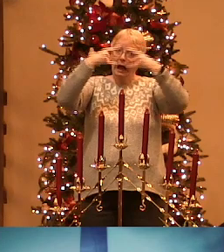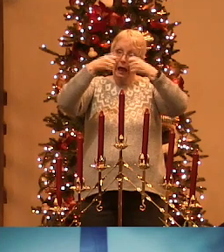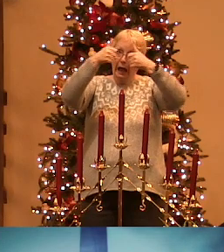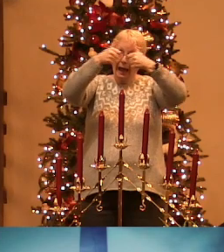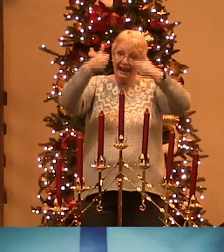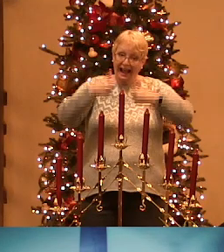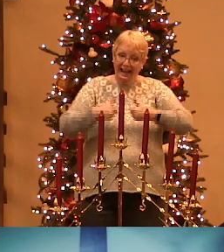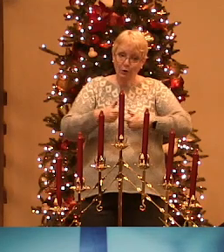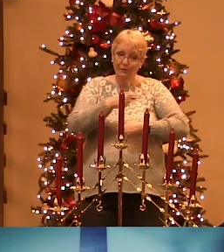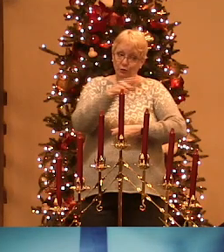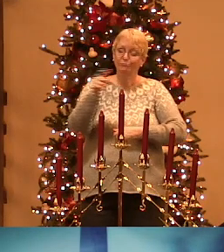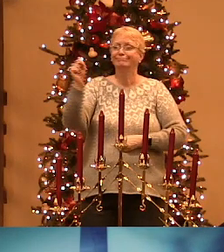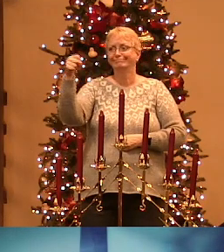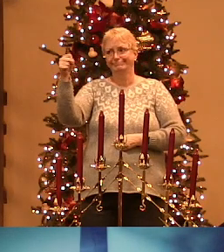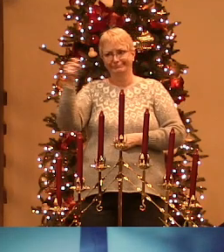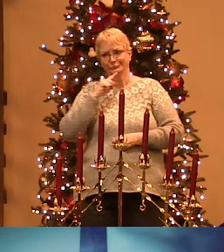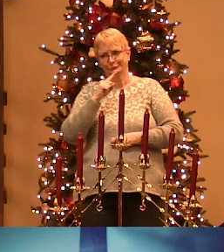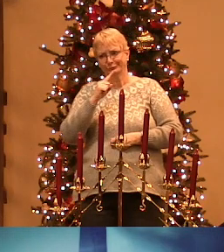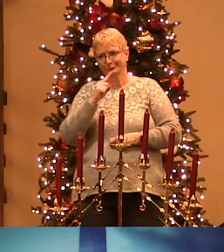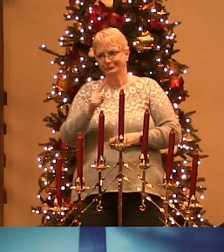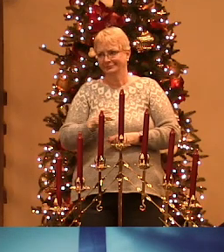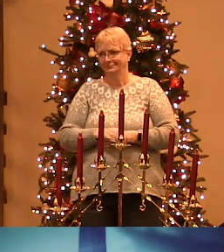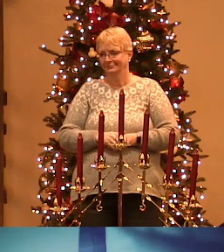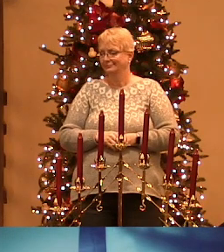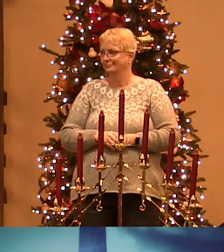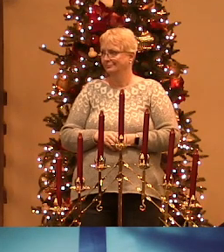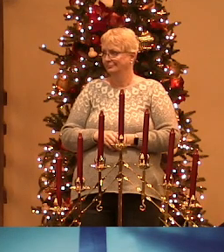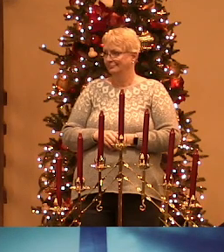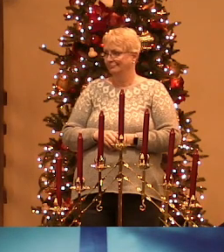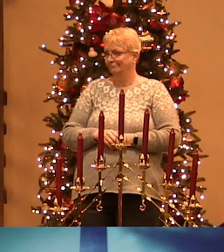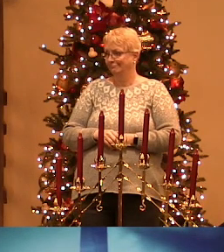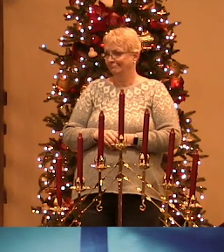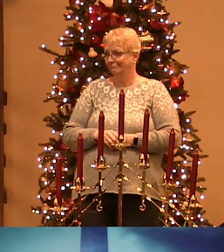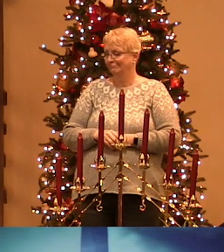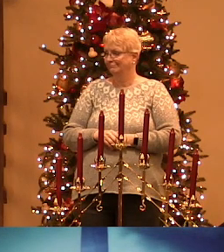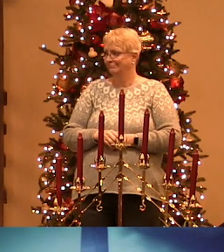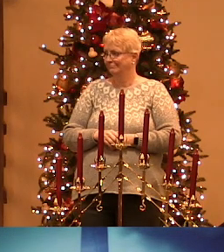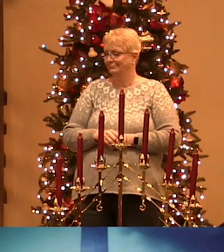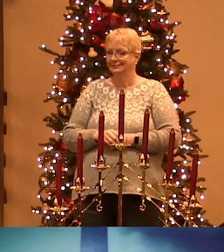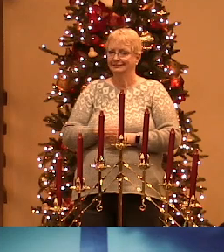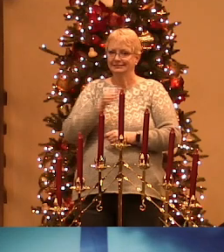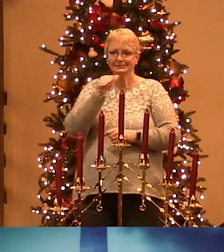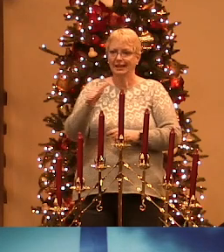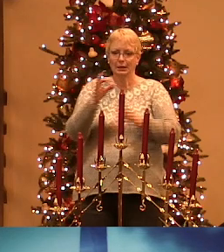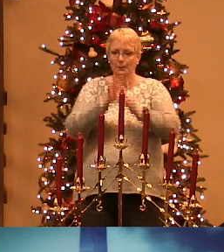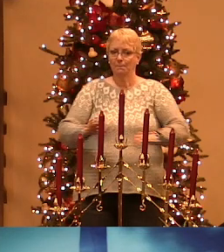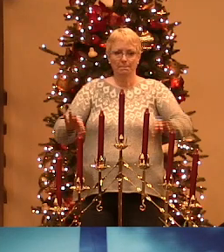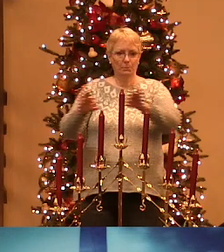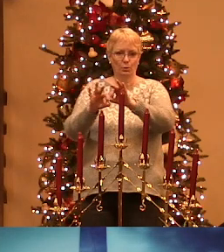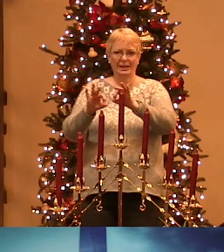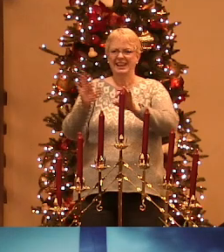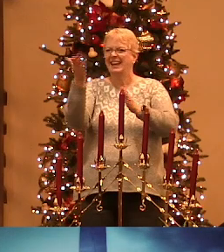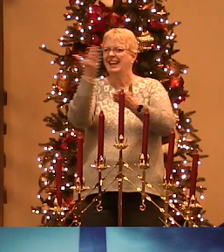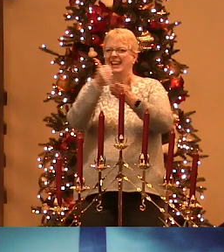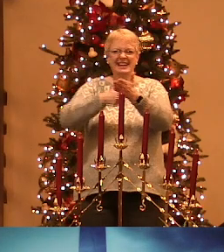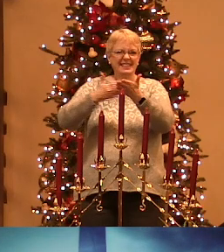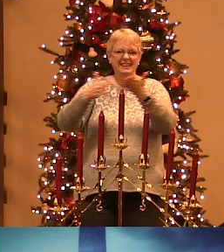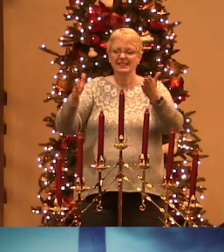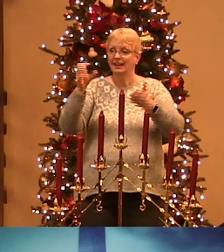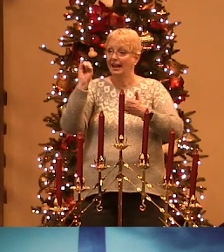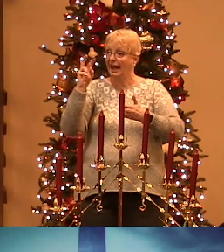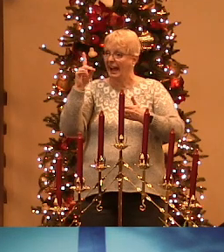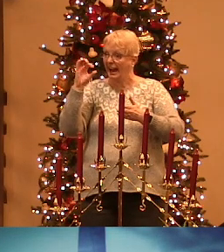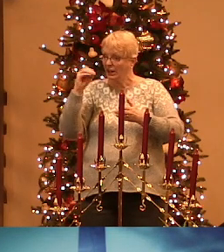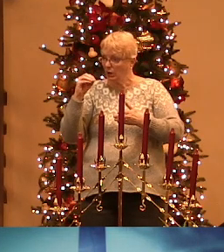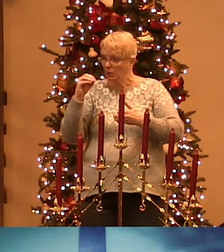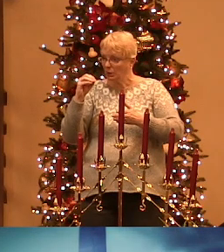these other things can be idols too. It's irrelevant. It's irrelevant. Anything that's an idol, we should pray about